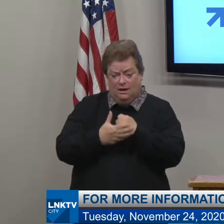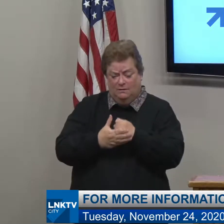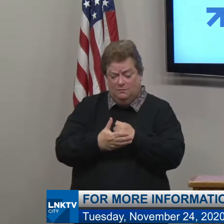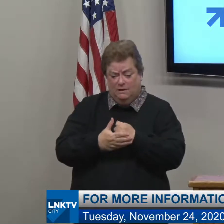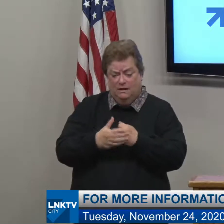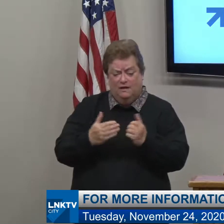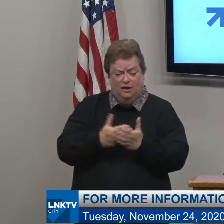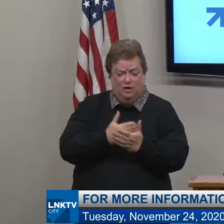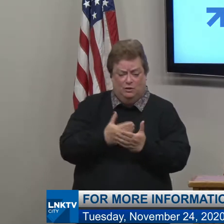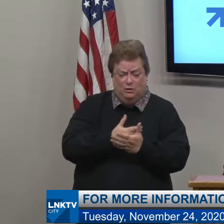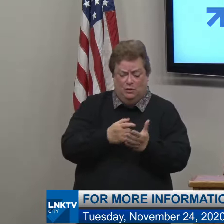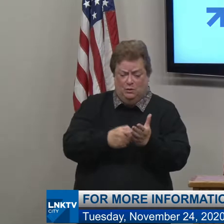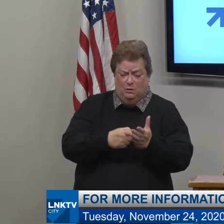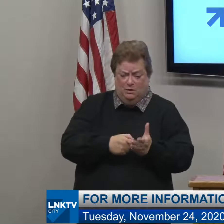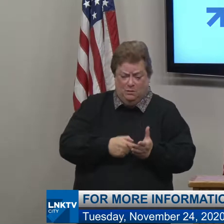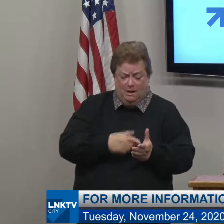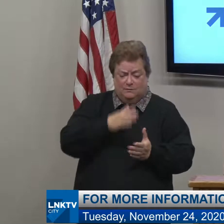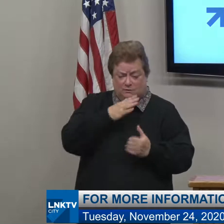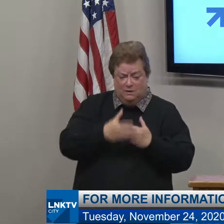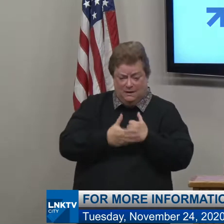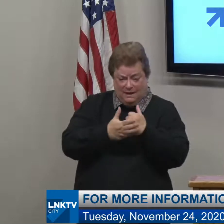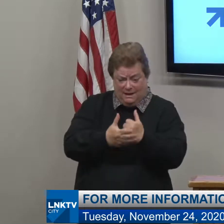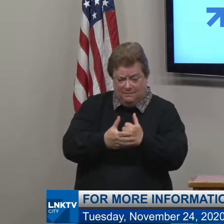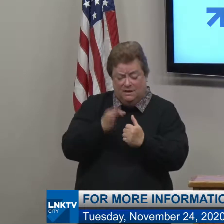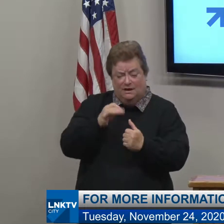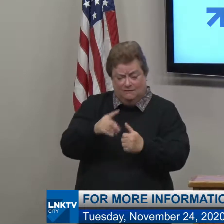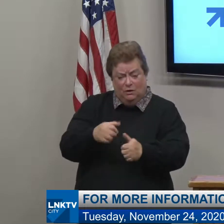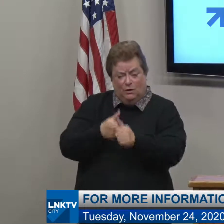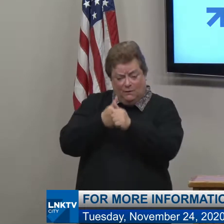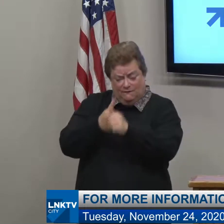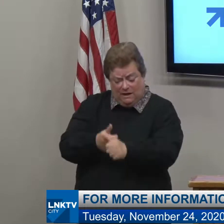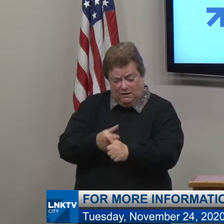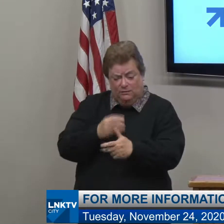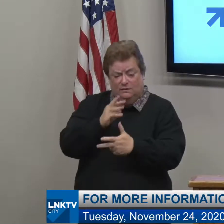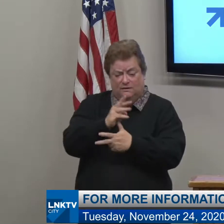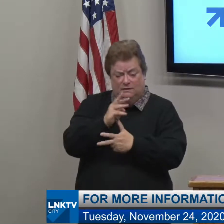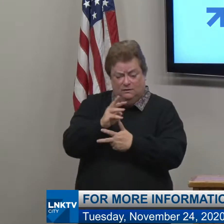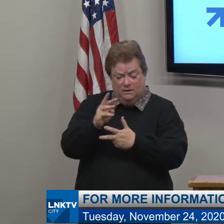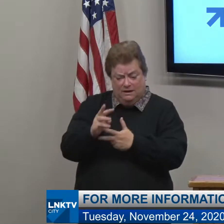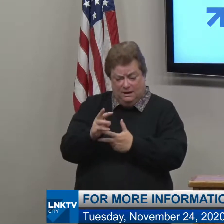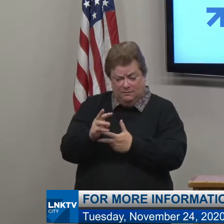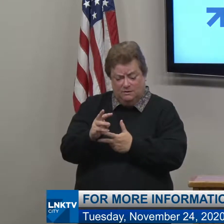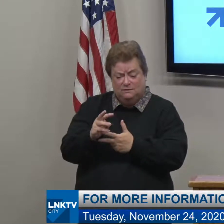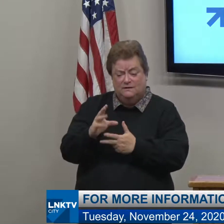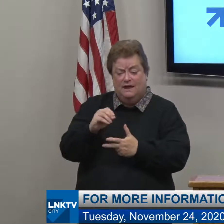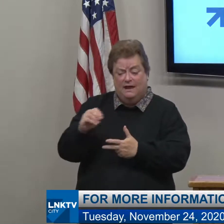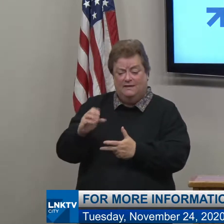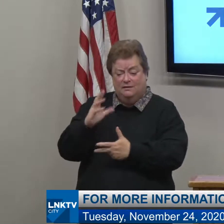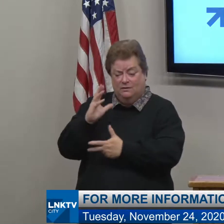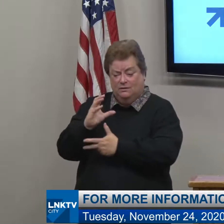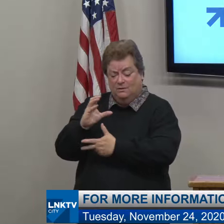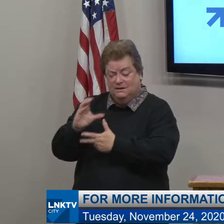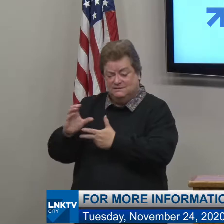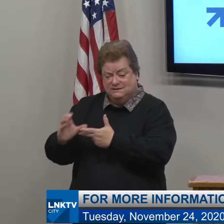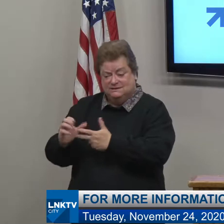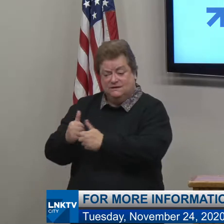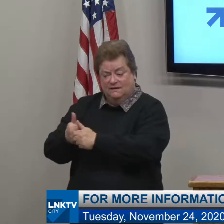help if you faithfully adopt them and faithfully practice the 3 W's and avoid the 3 C's.